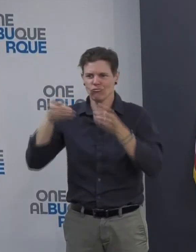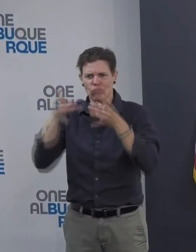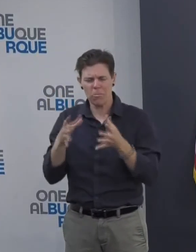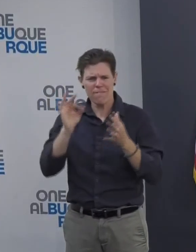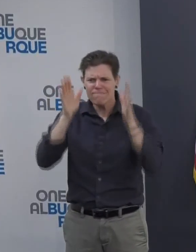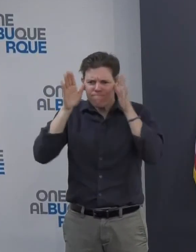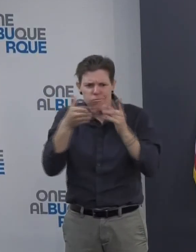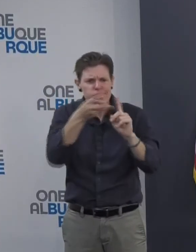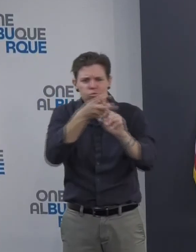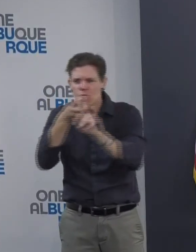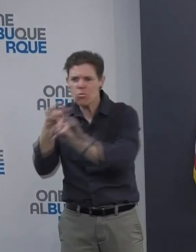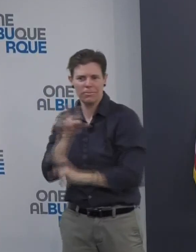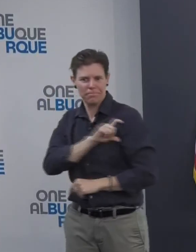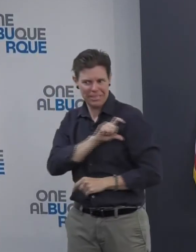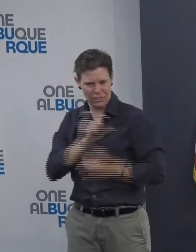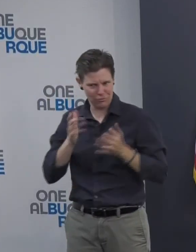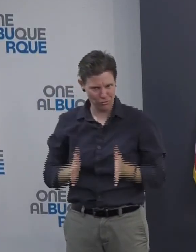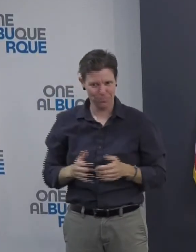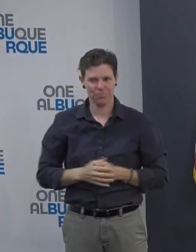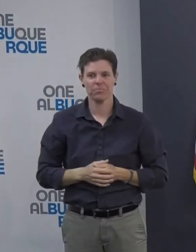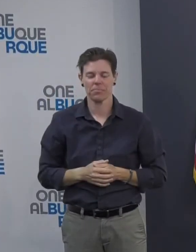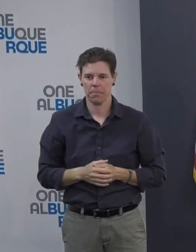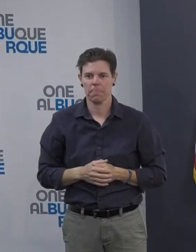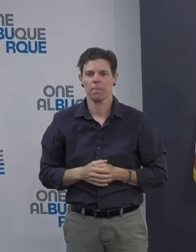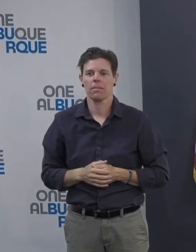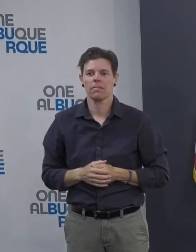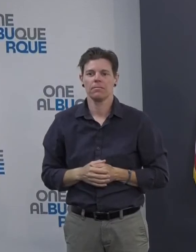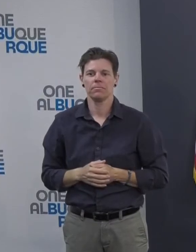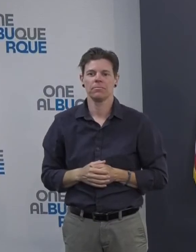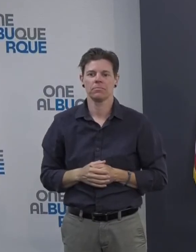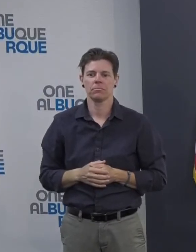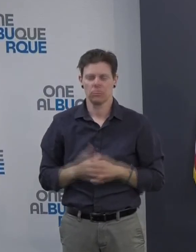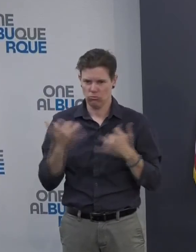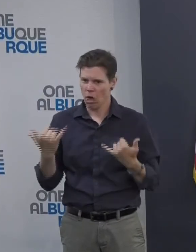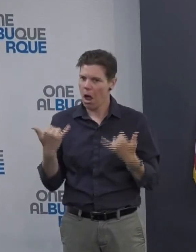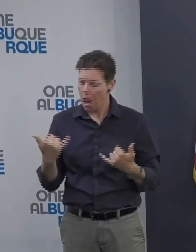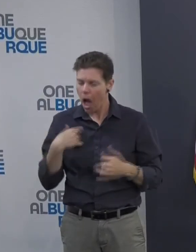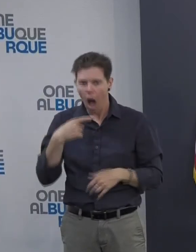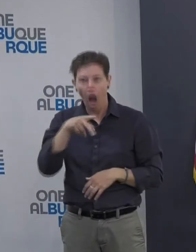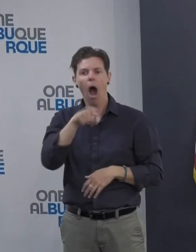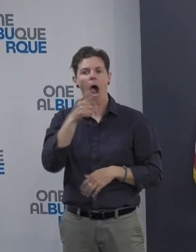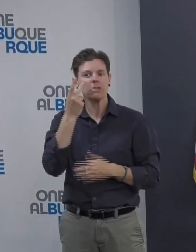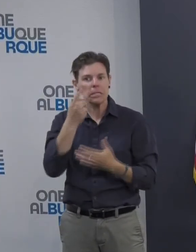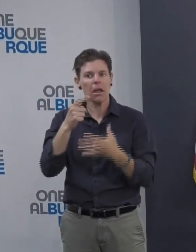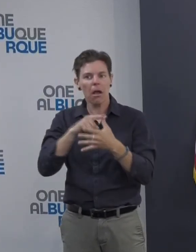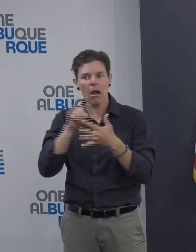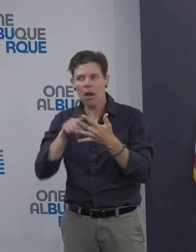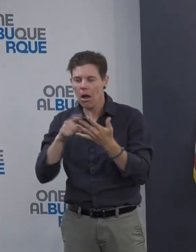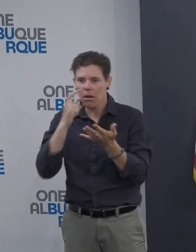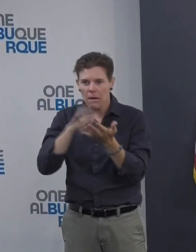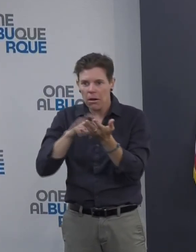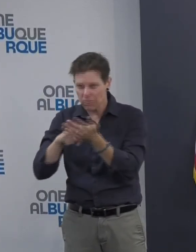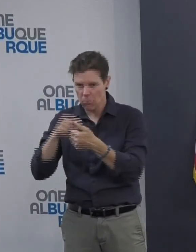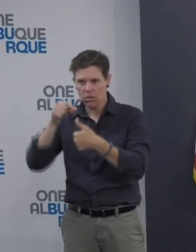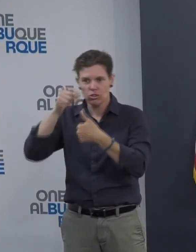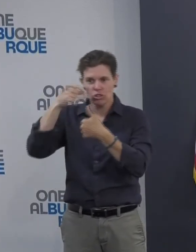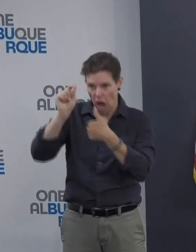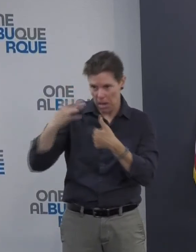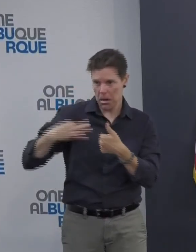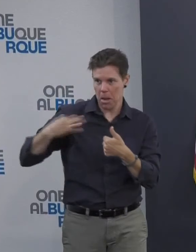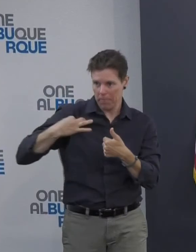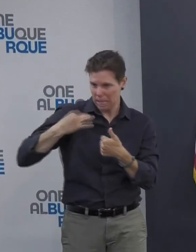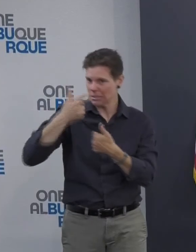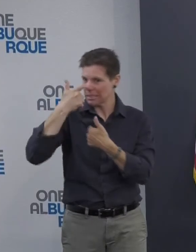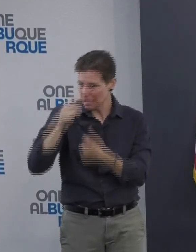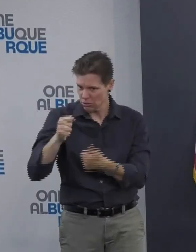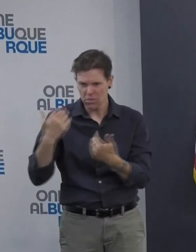We are seeing great interest right now in our initial application process with